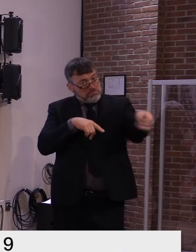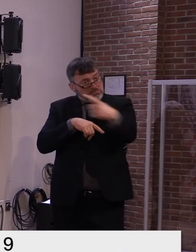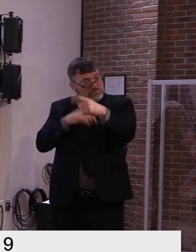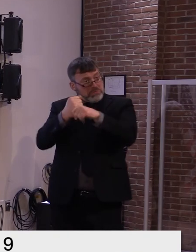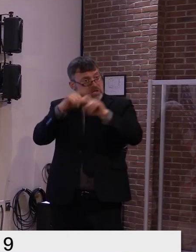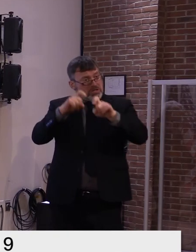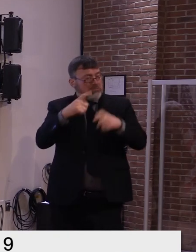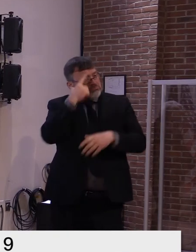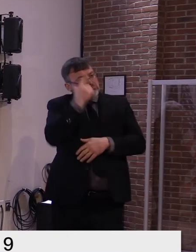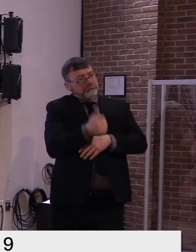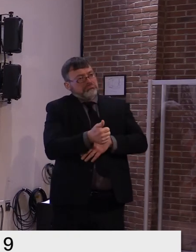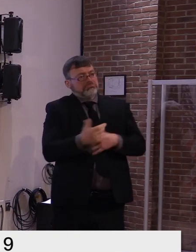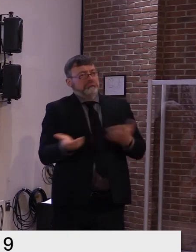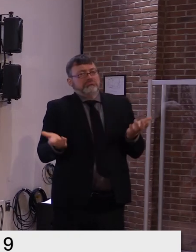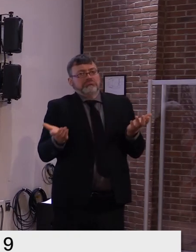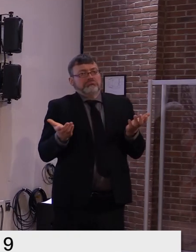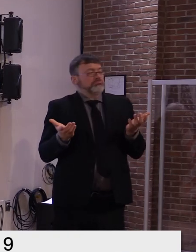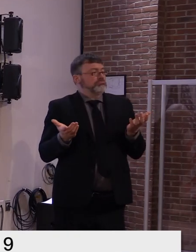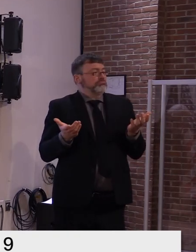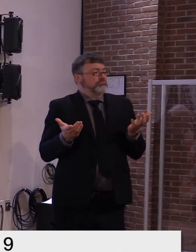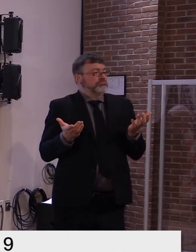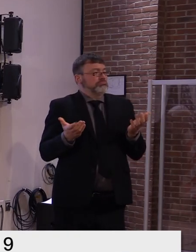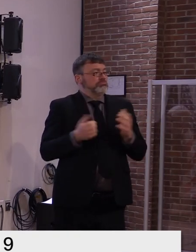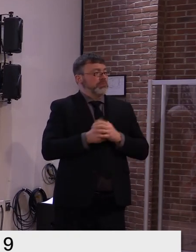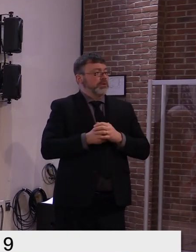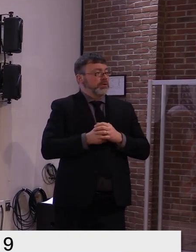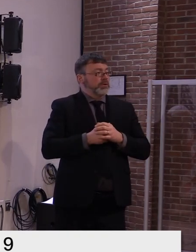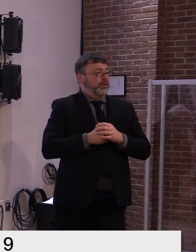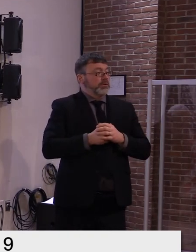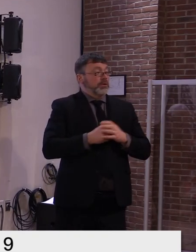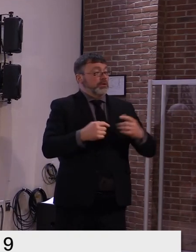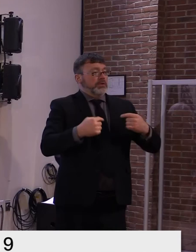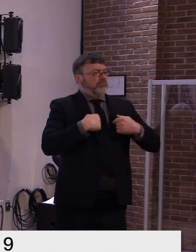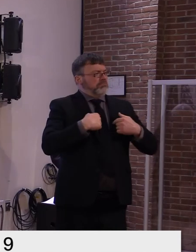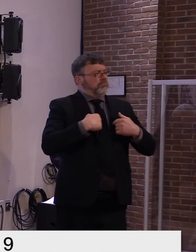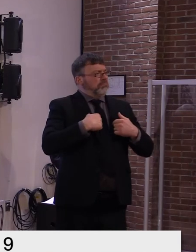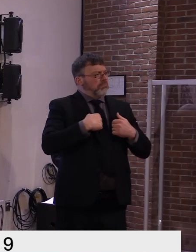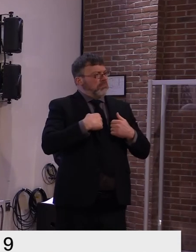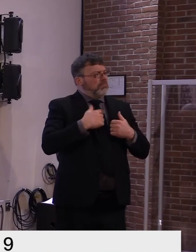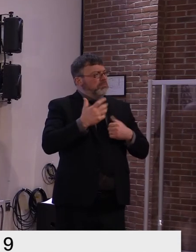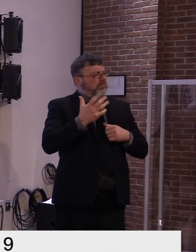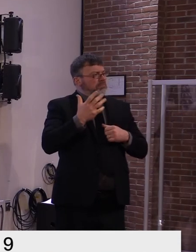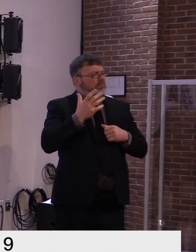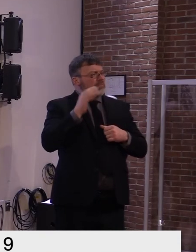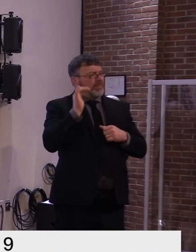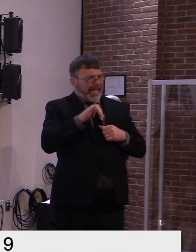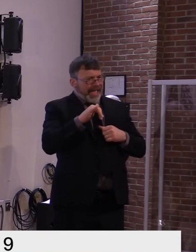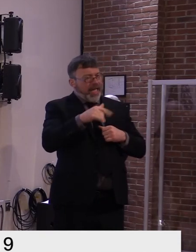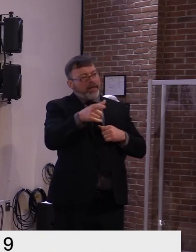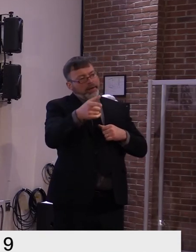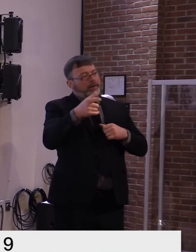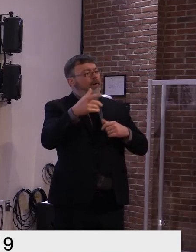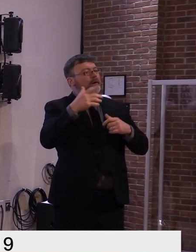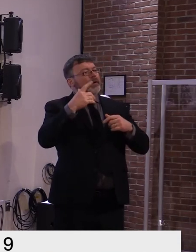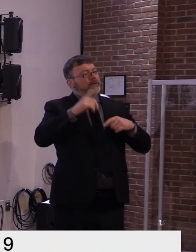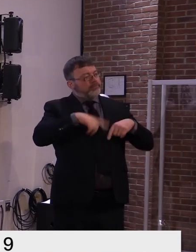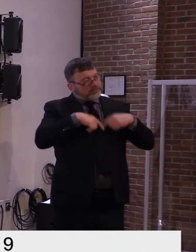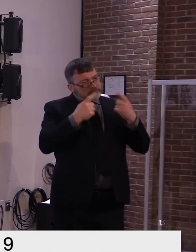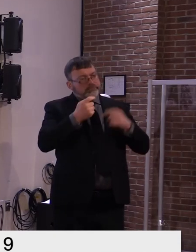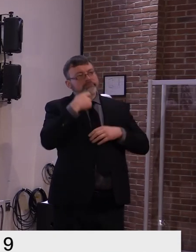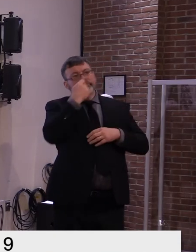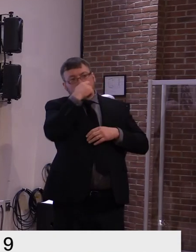If the clinical picture looks right, I imagine they're all getting tested for COVID first because of the situation with